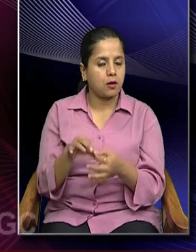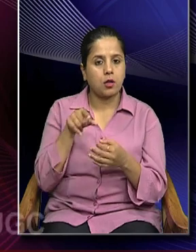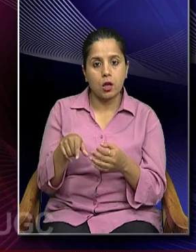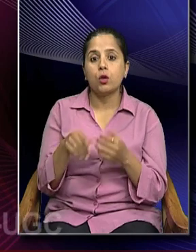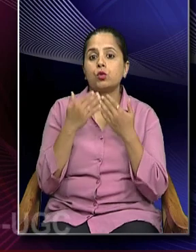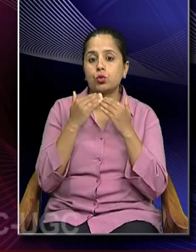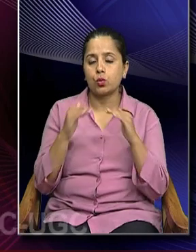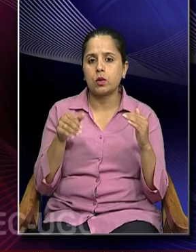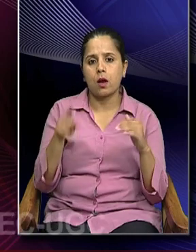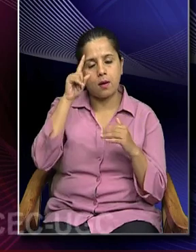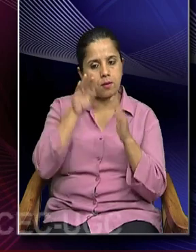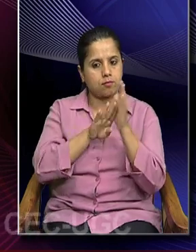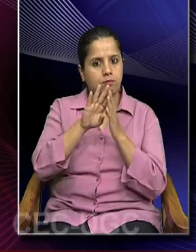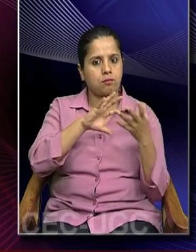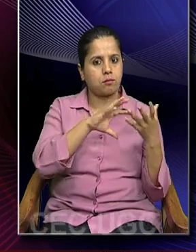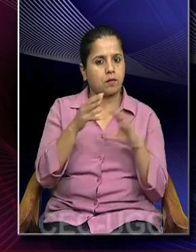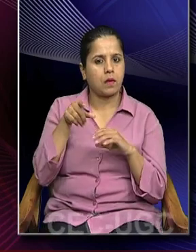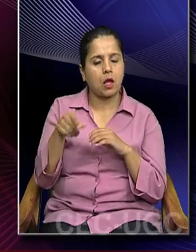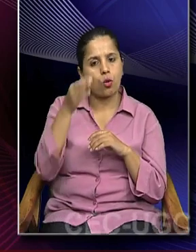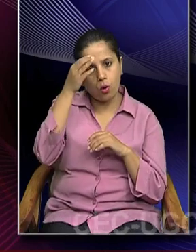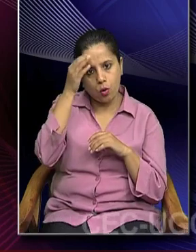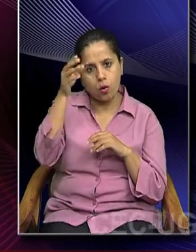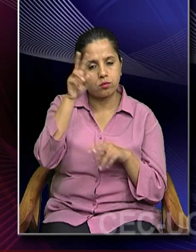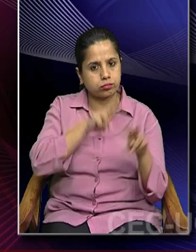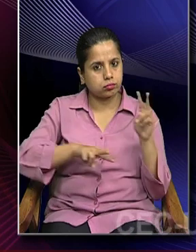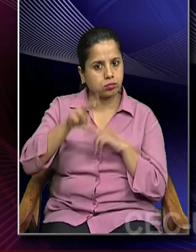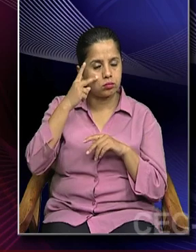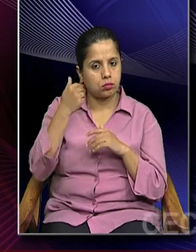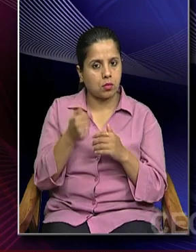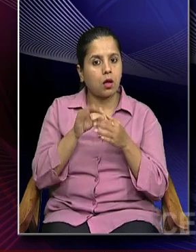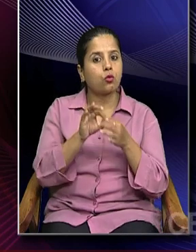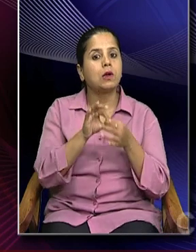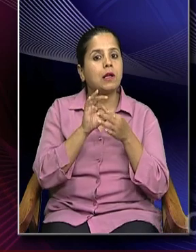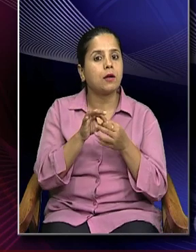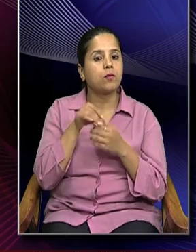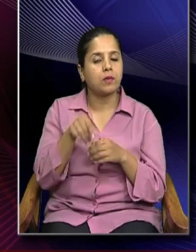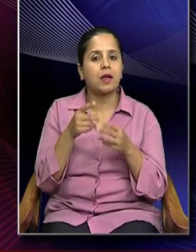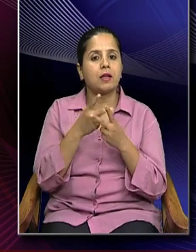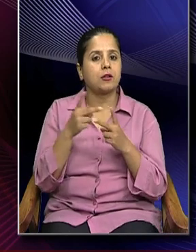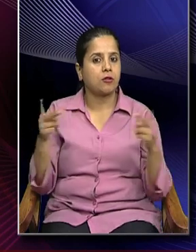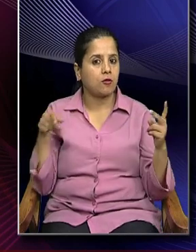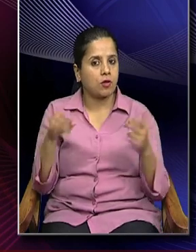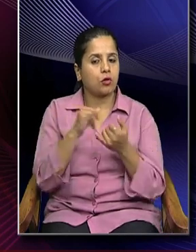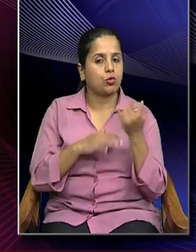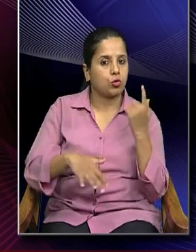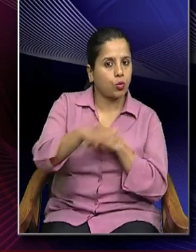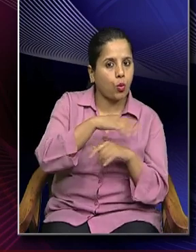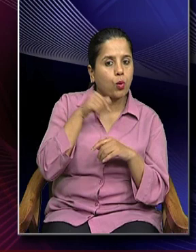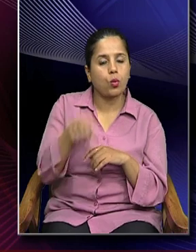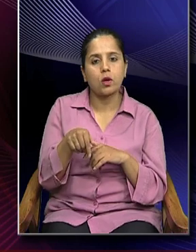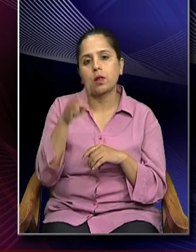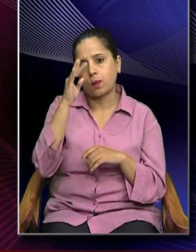develop a concept to explore the relationship between the different social